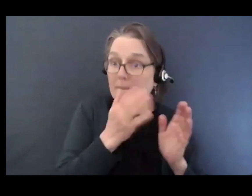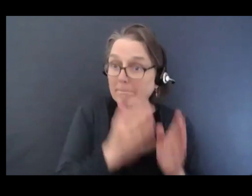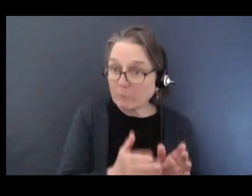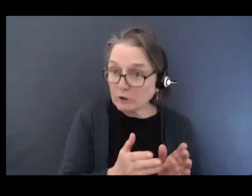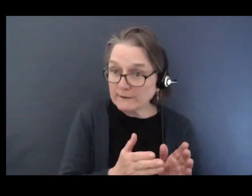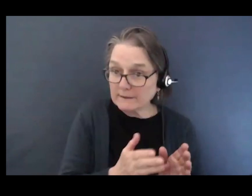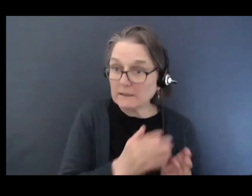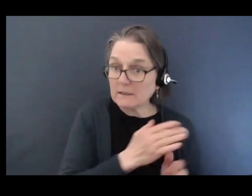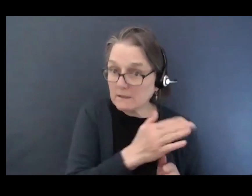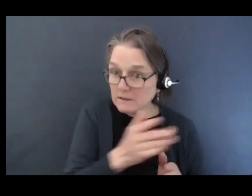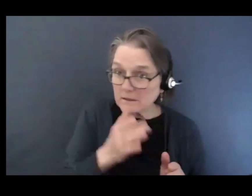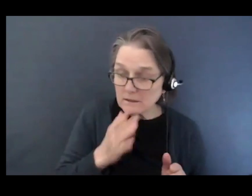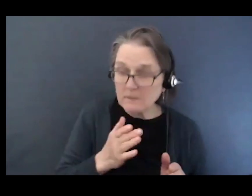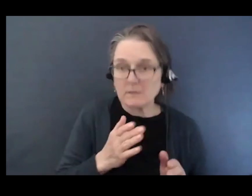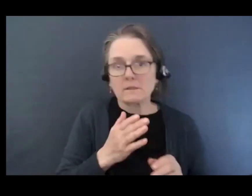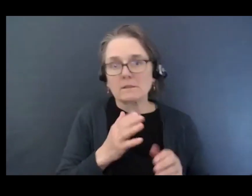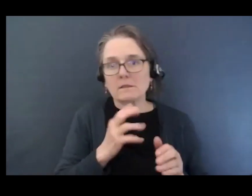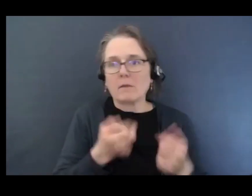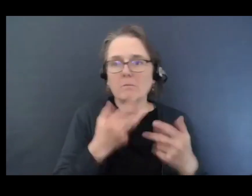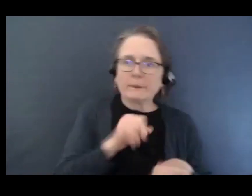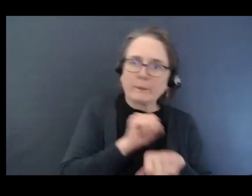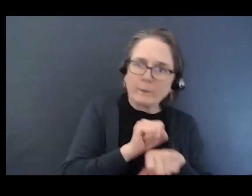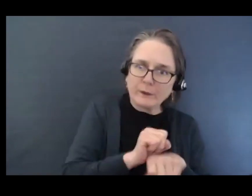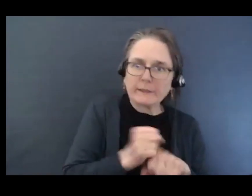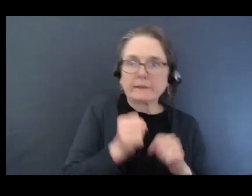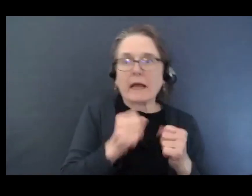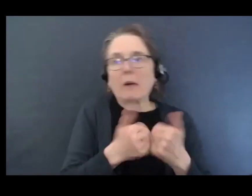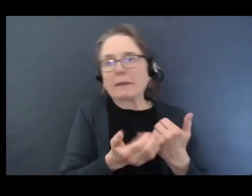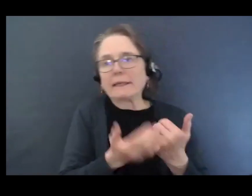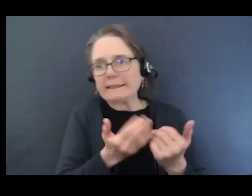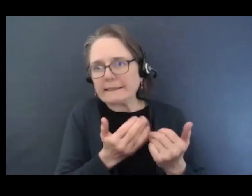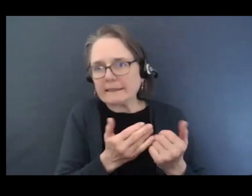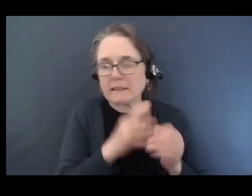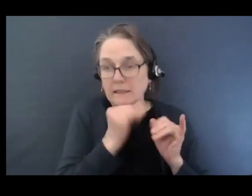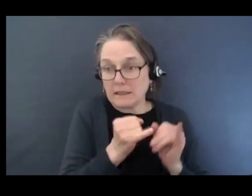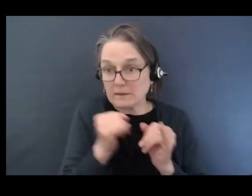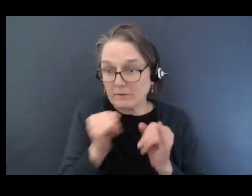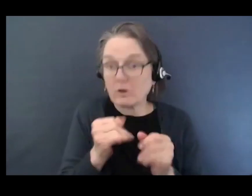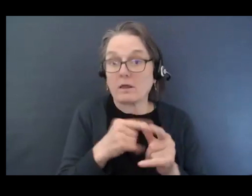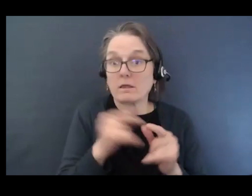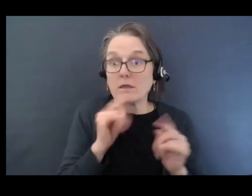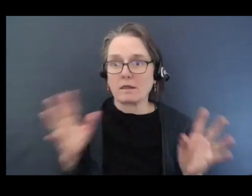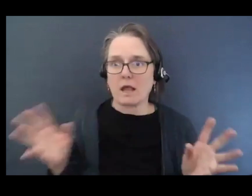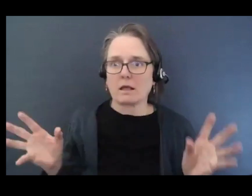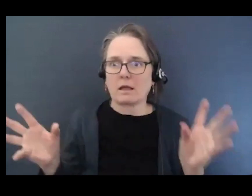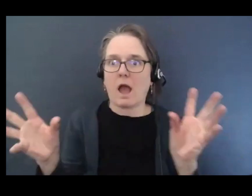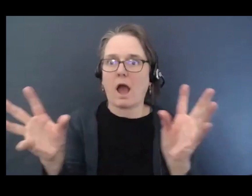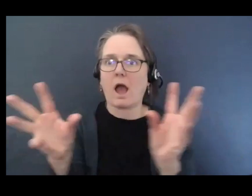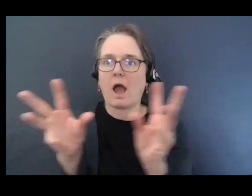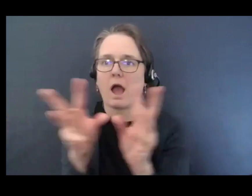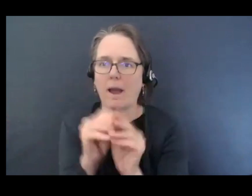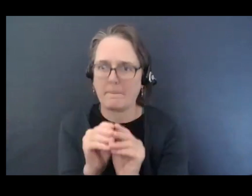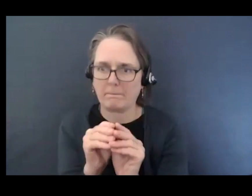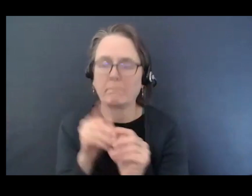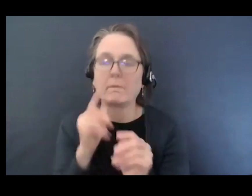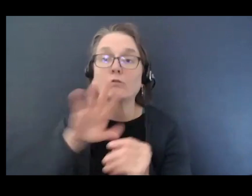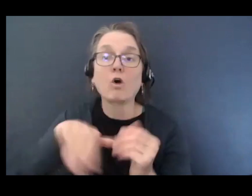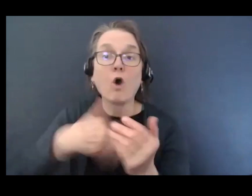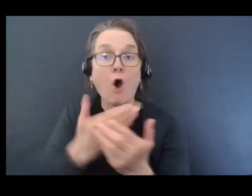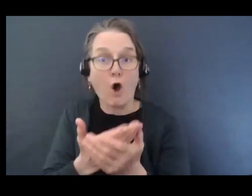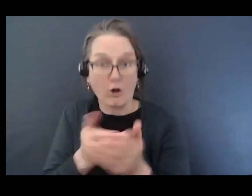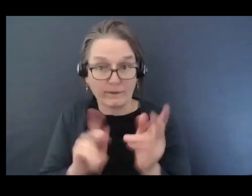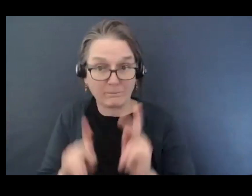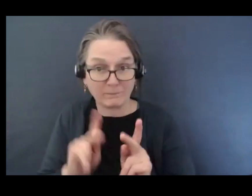area. And then you'll get a number. You will get a single number, which I will refer to as the measurement of the connectome of